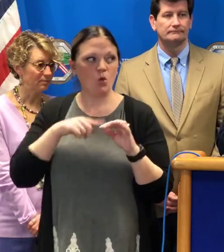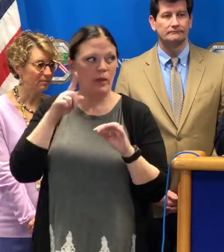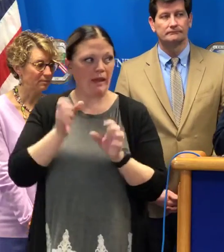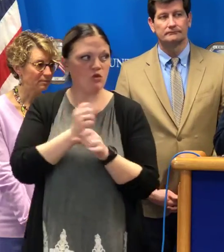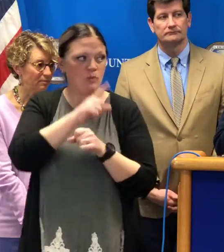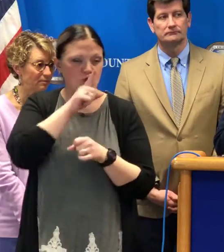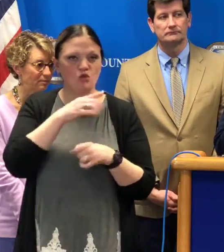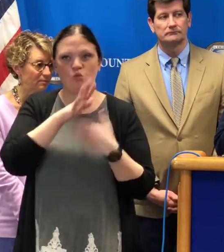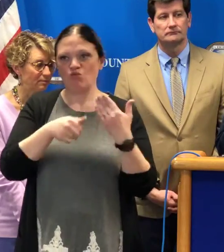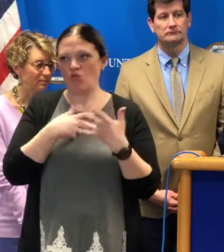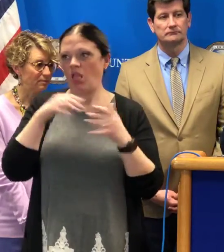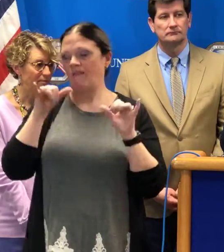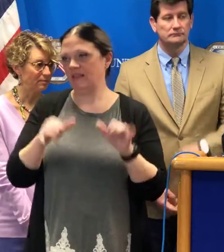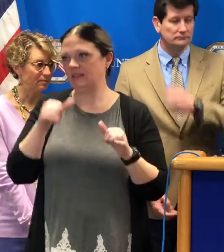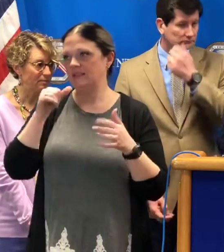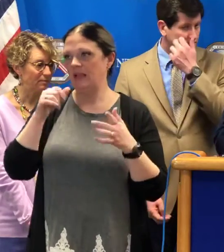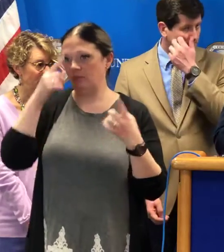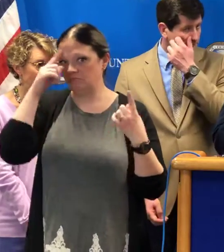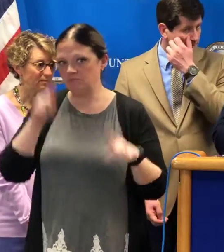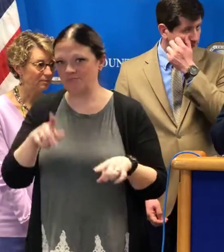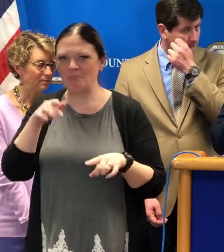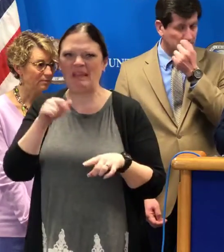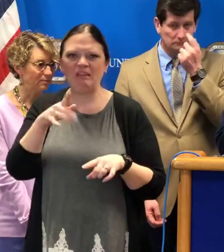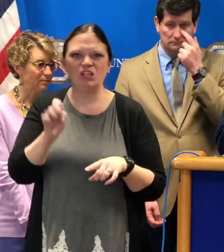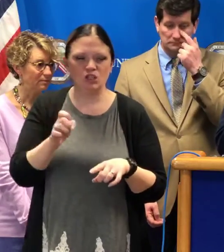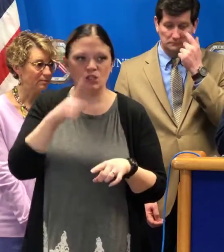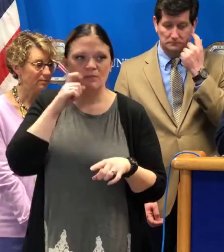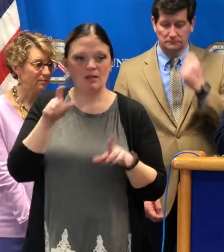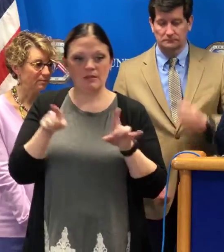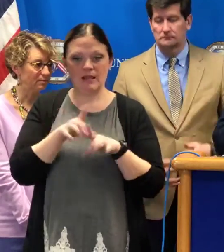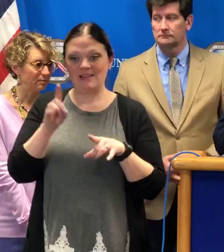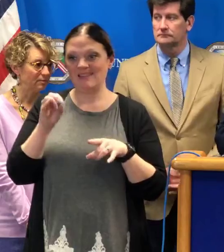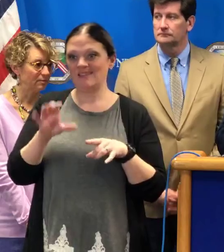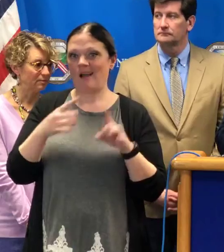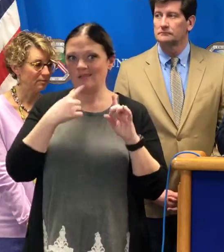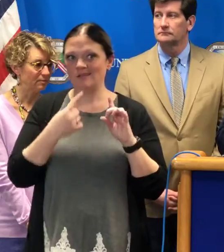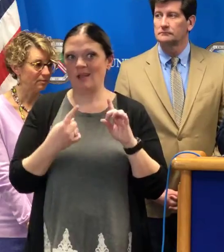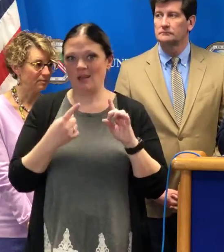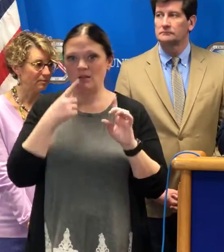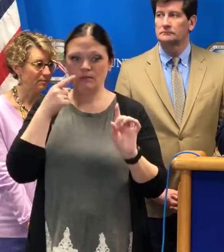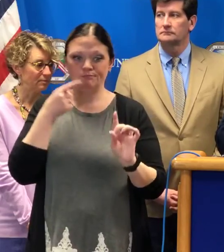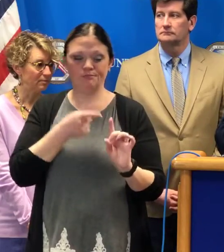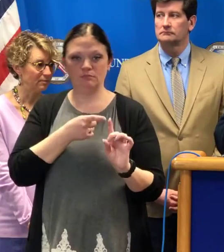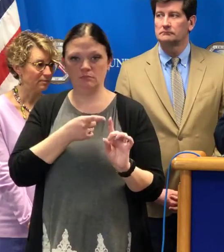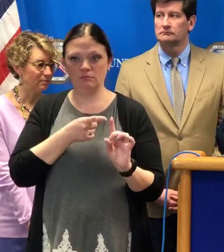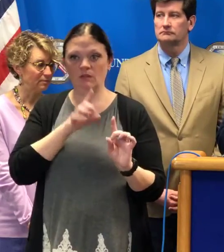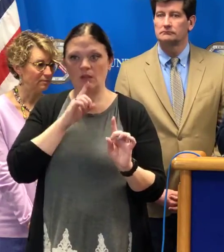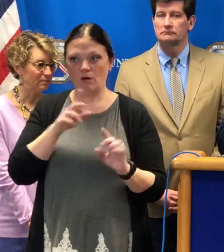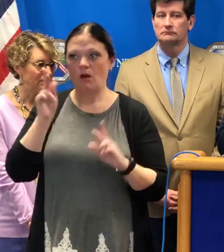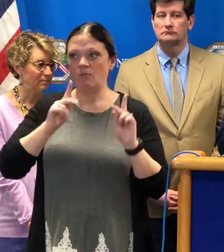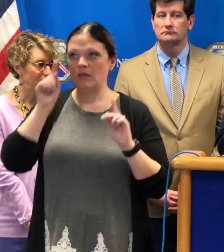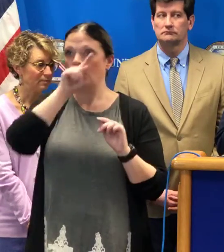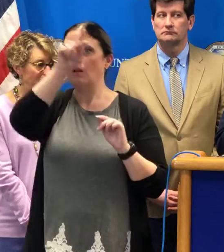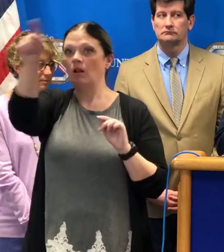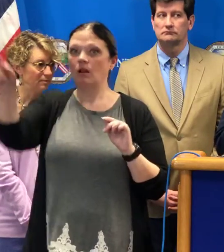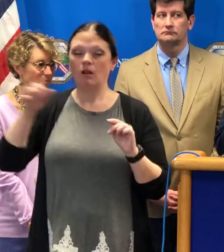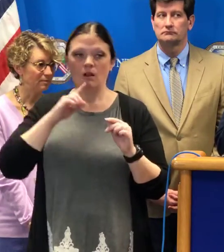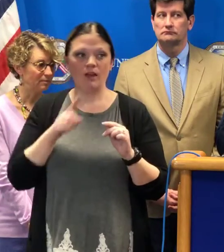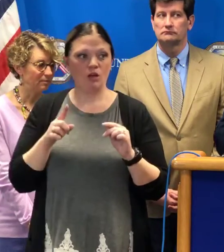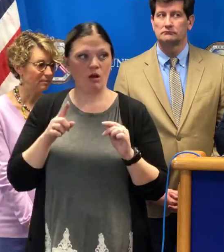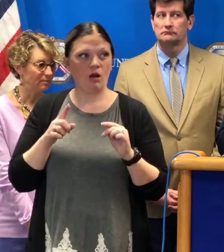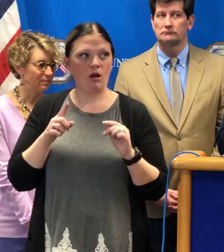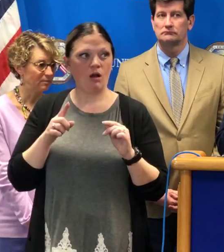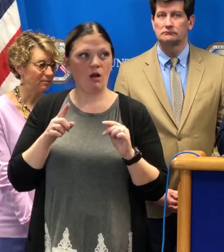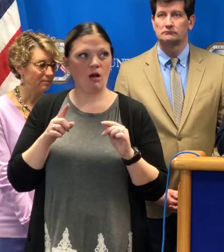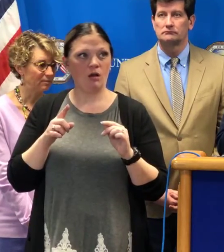that we're all on the same page, because as the doc more than effectively pointed out, the fact there are people out there that are putting out